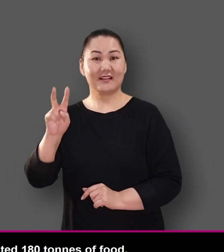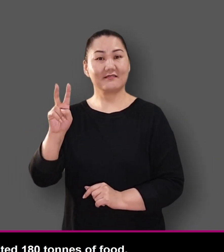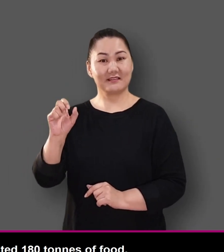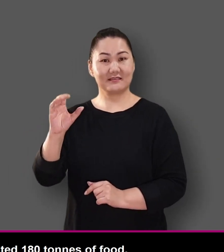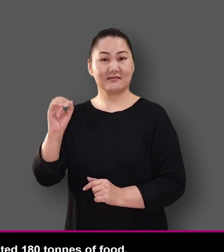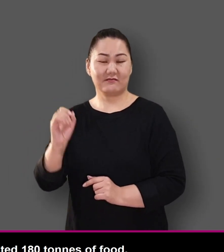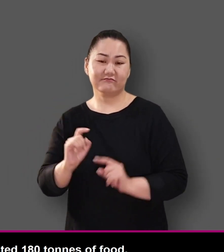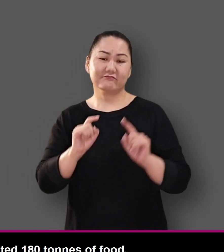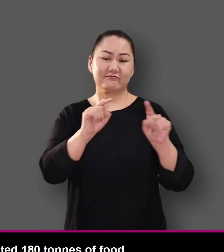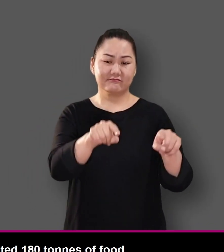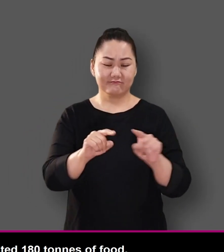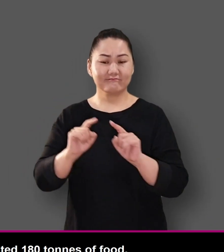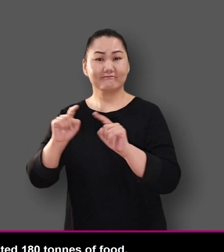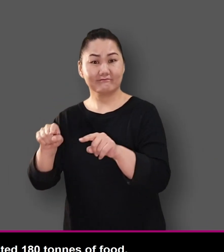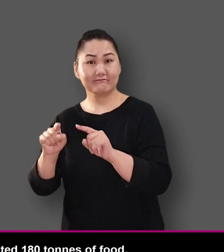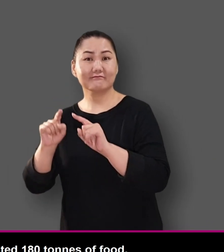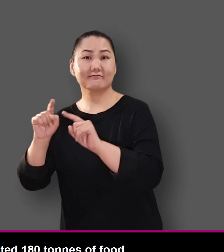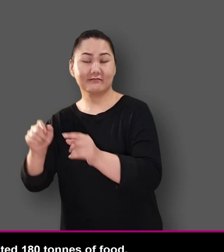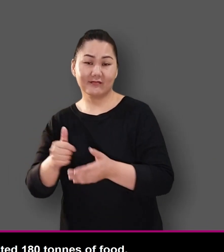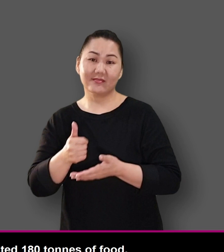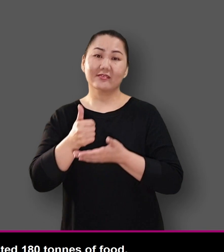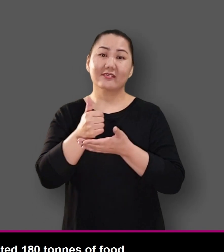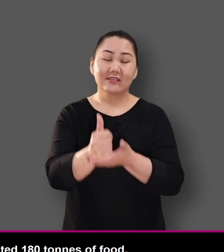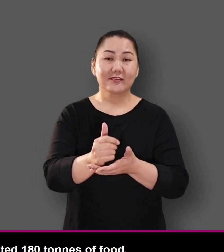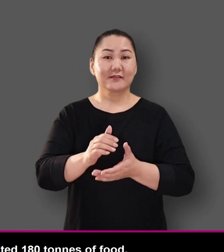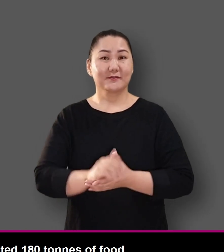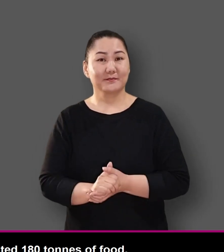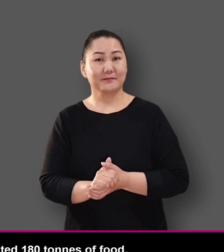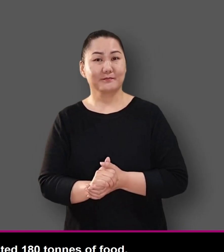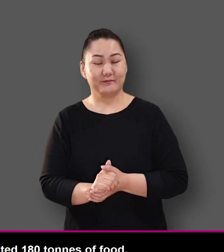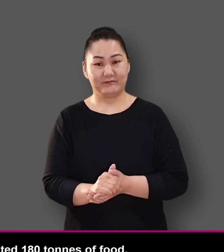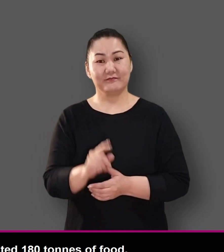the teams distributed 180 tons of food,